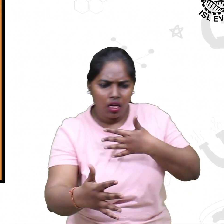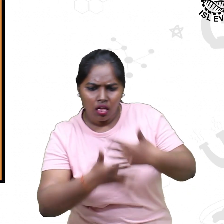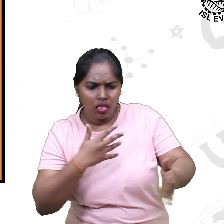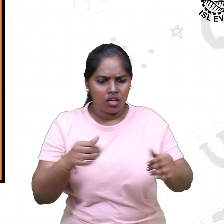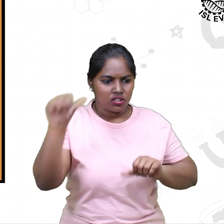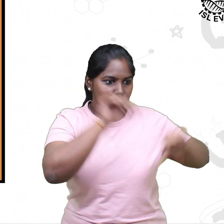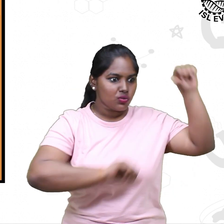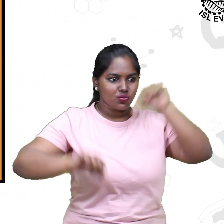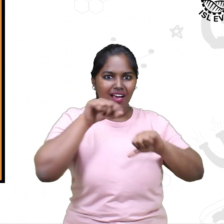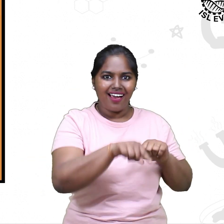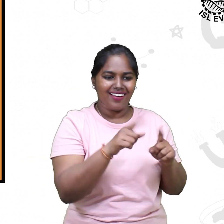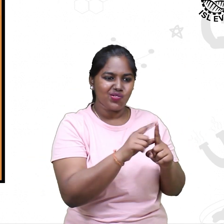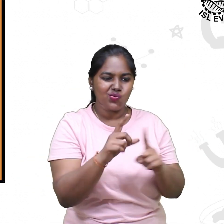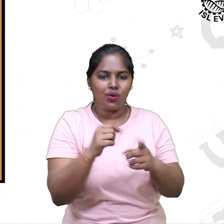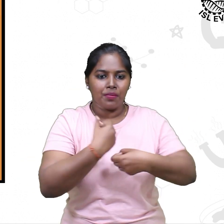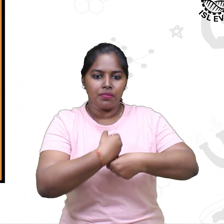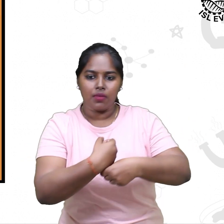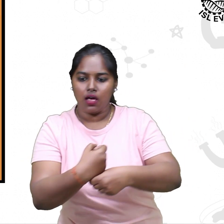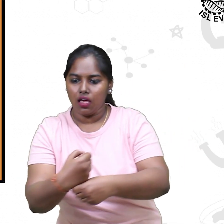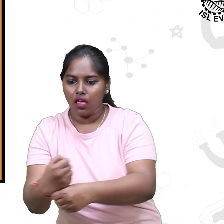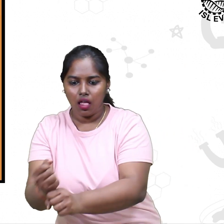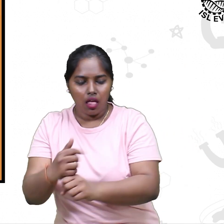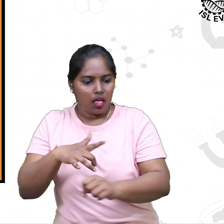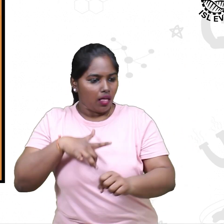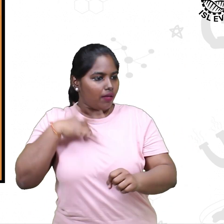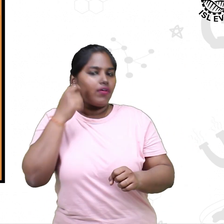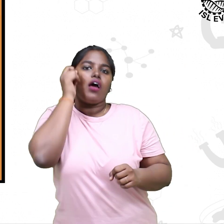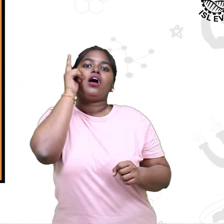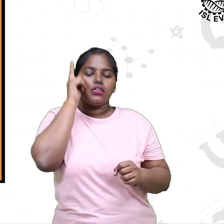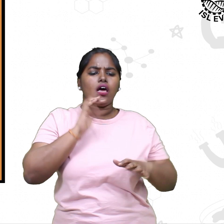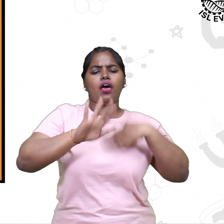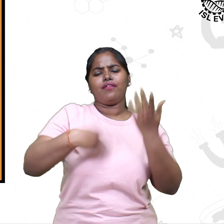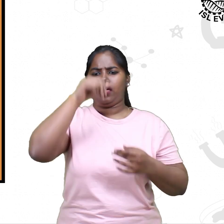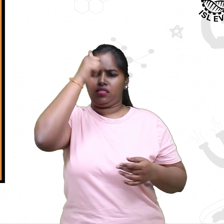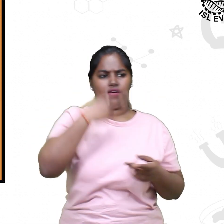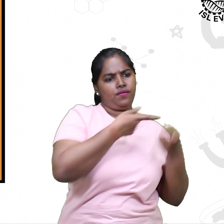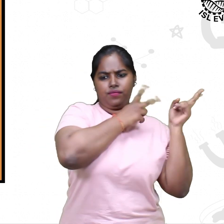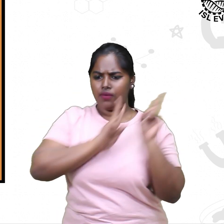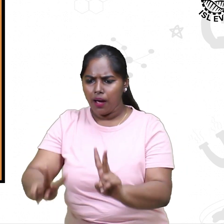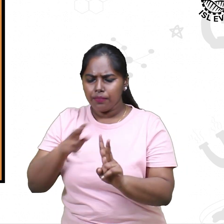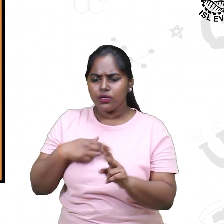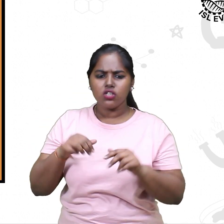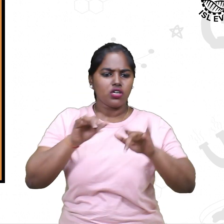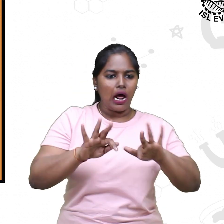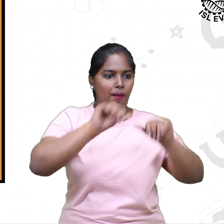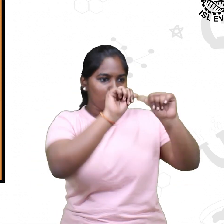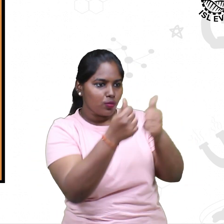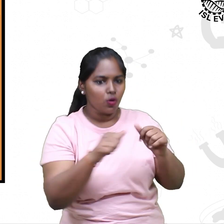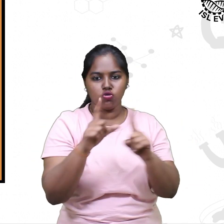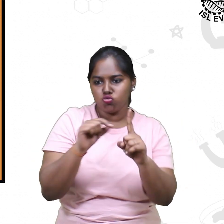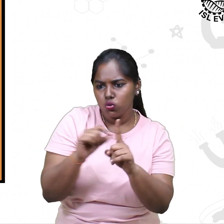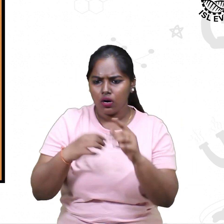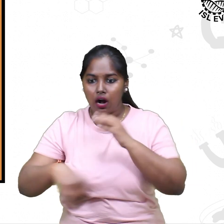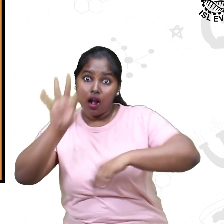sciences. But here's what's surprising, and it surprised even me. I came back to a position in India again to study computational neuroscience after